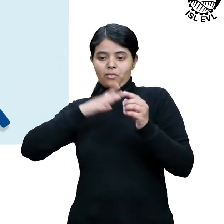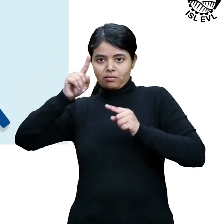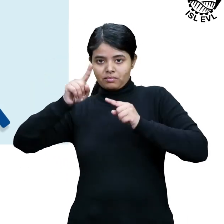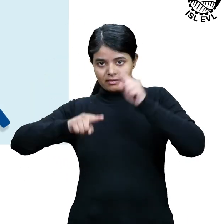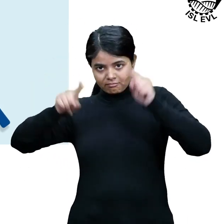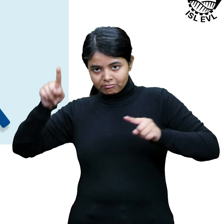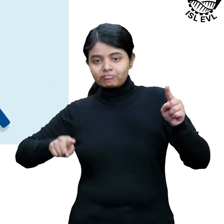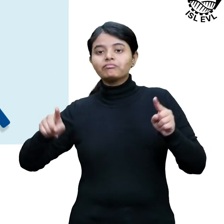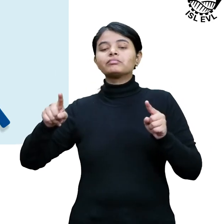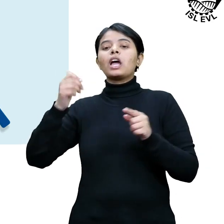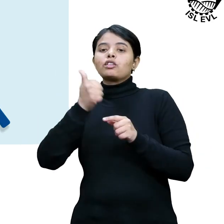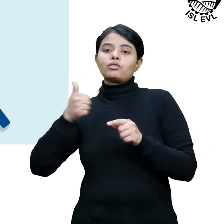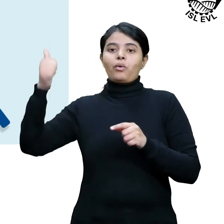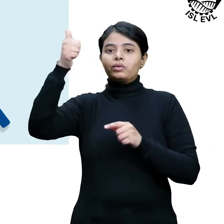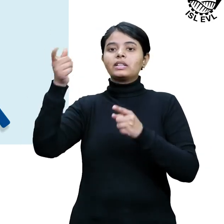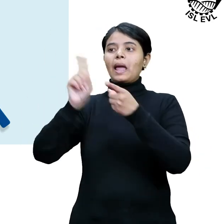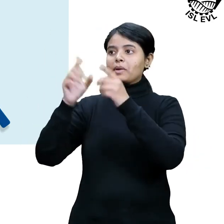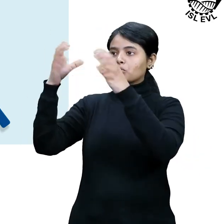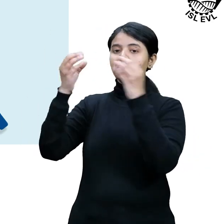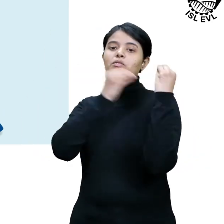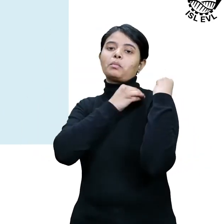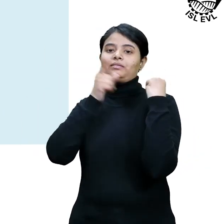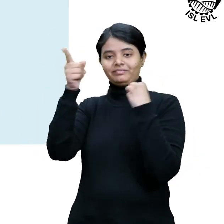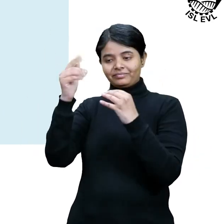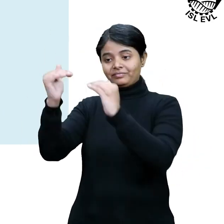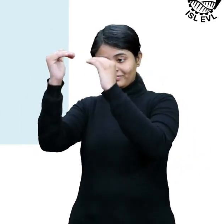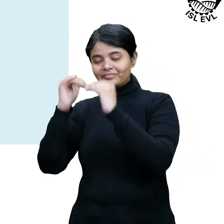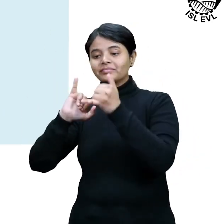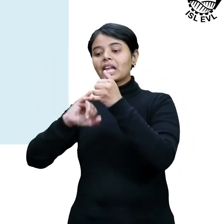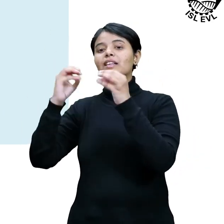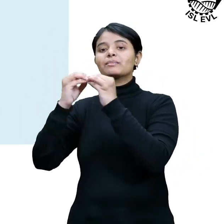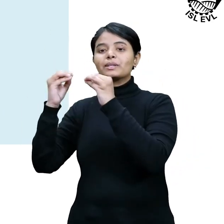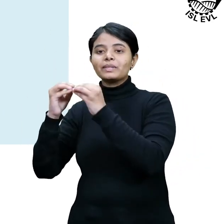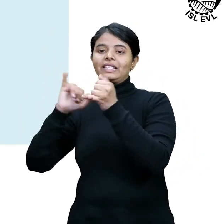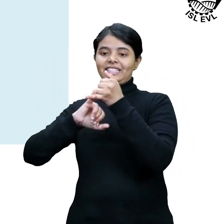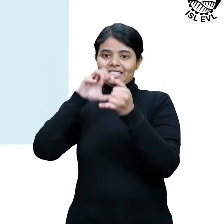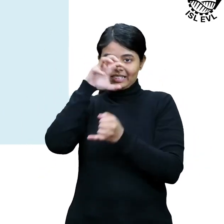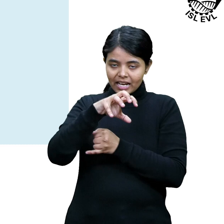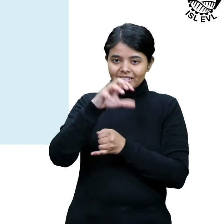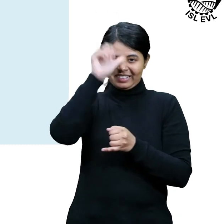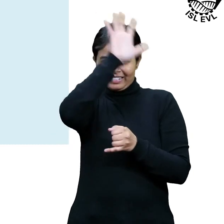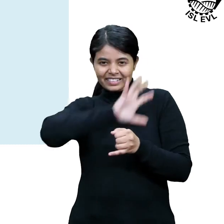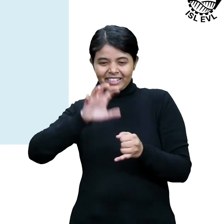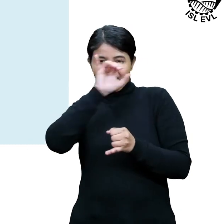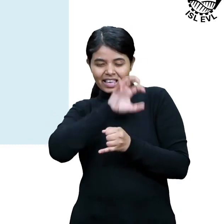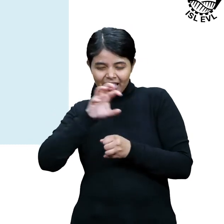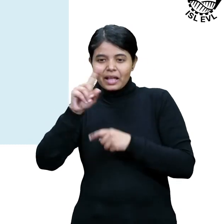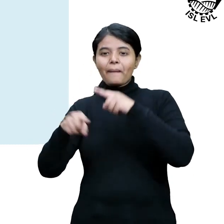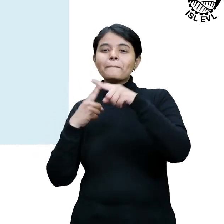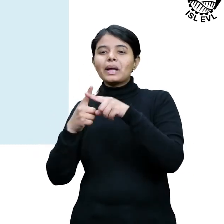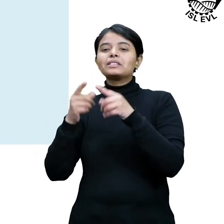is responsible for all matters at the national level. The SBBs, the State Biodiversity Boards,